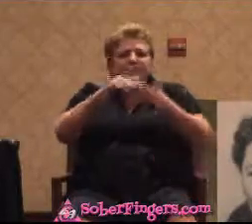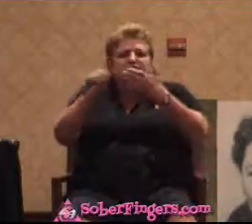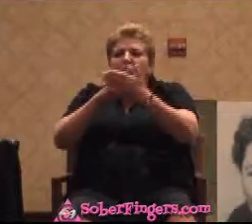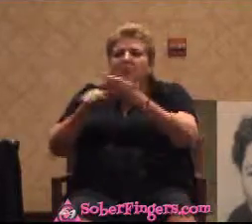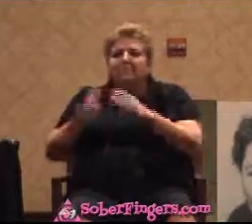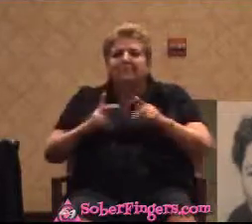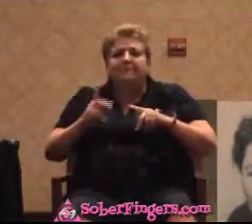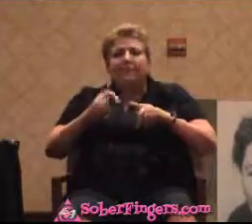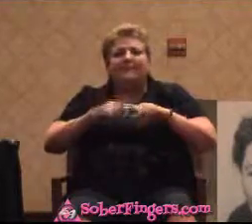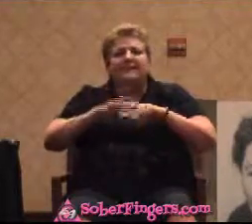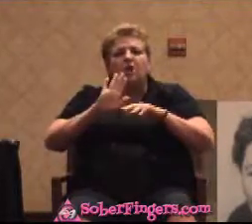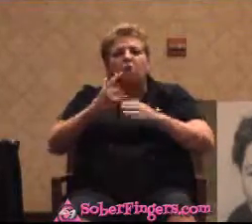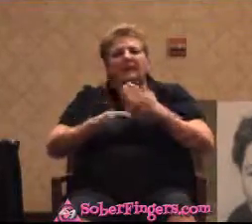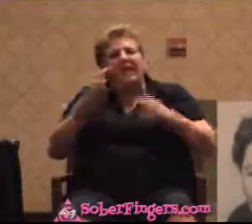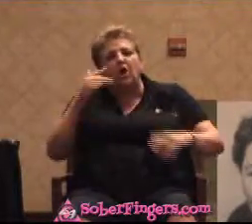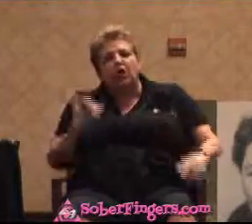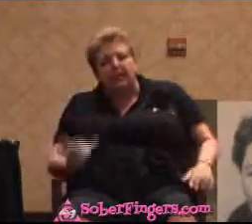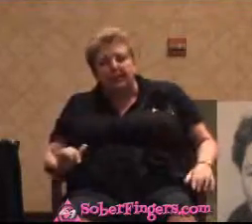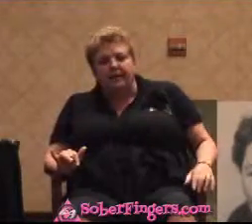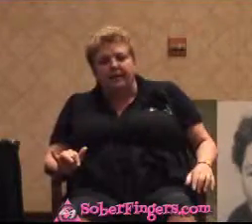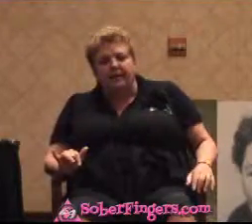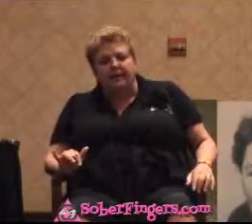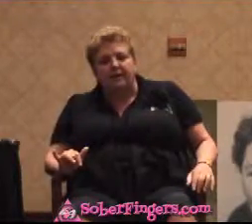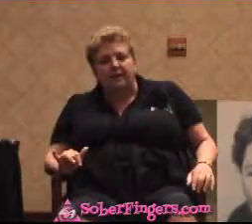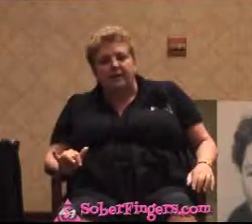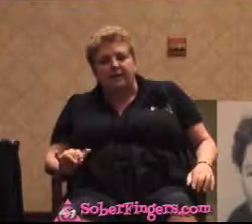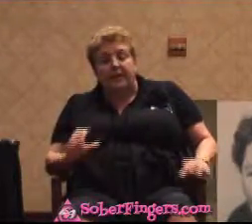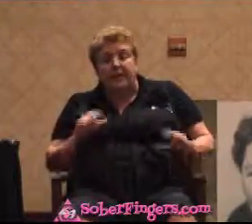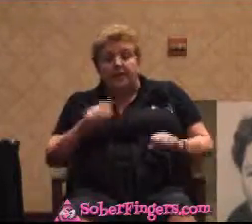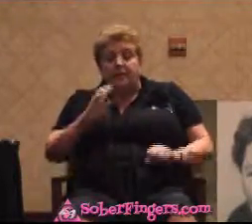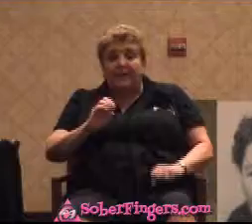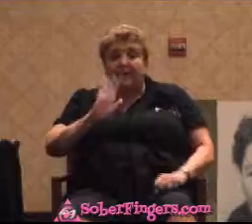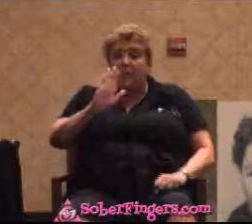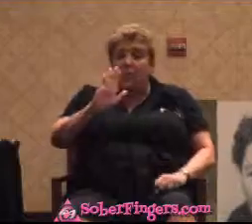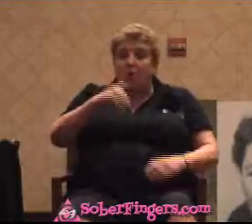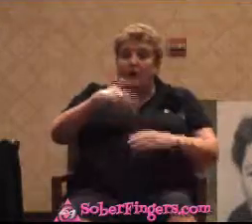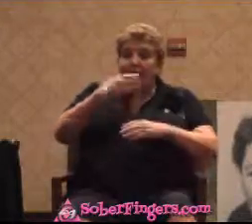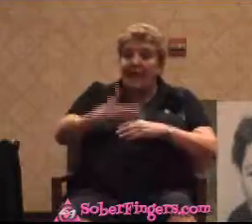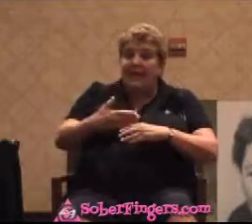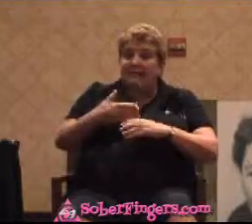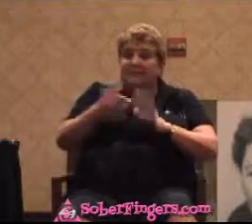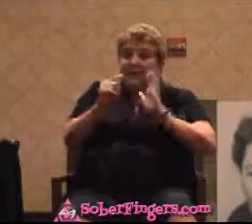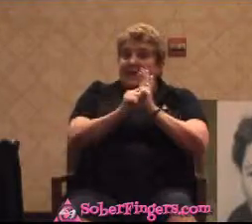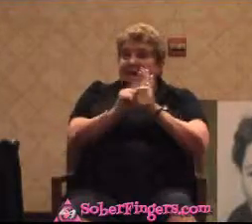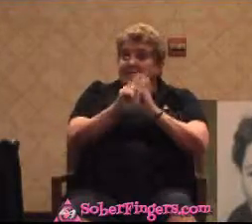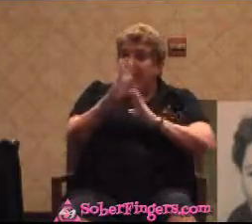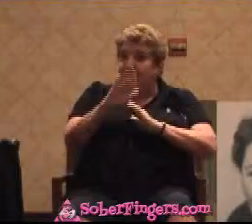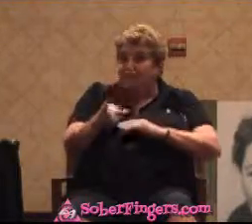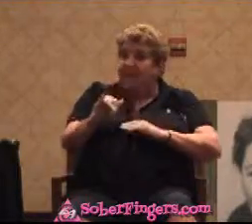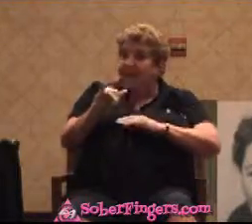look. Because see, they could be your next Tampa Bay Fall Roundup speaker.